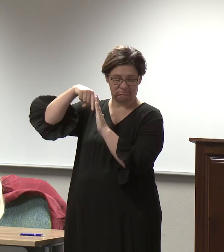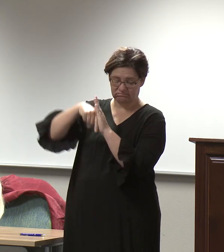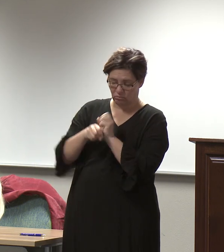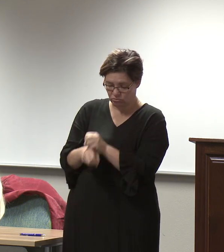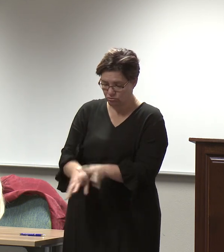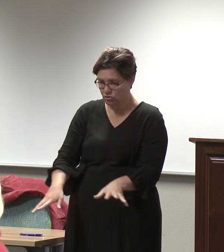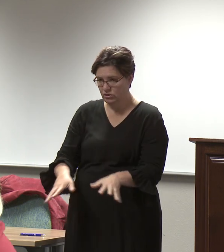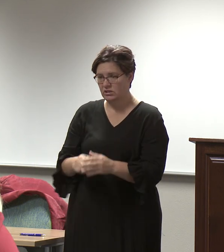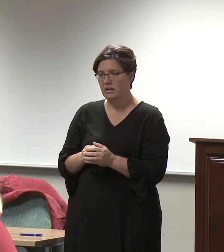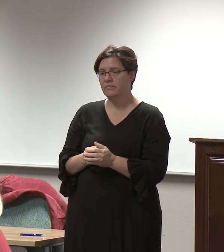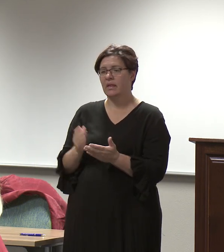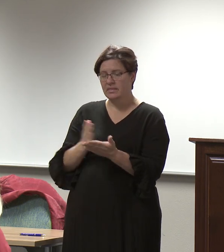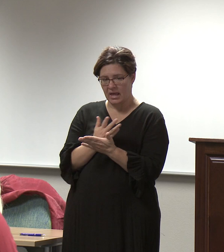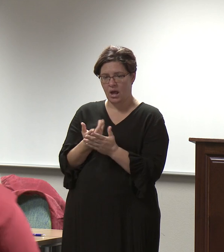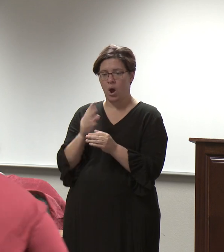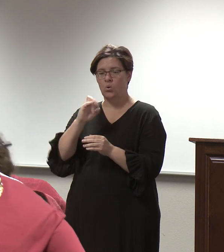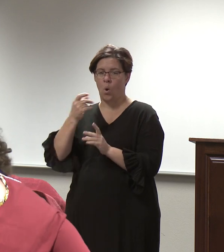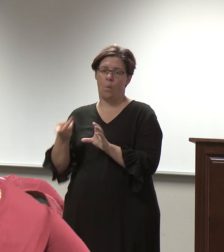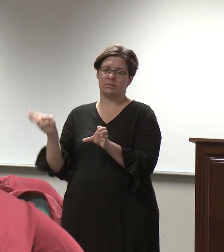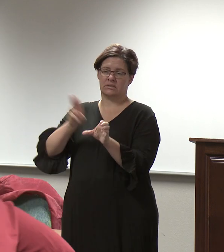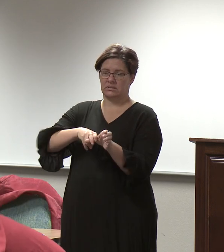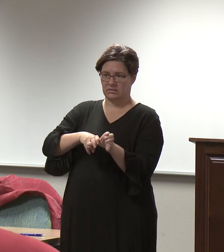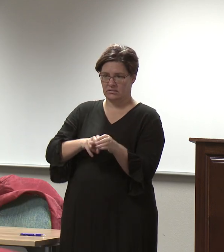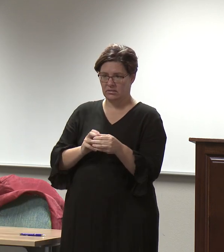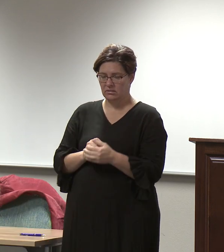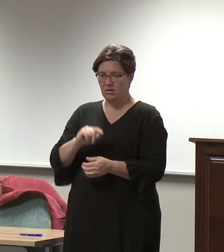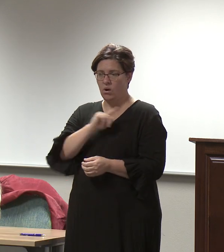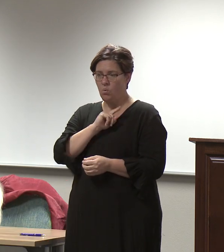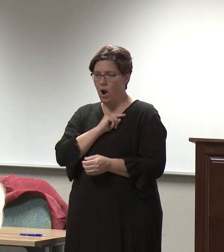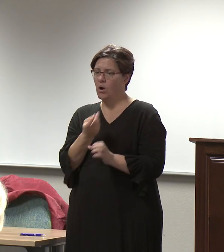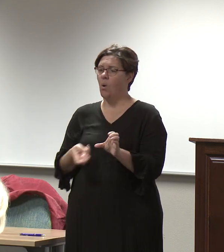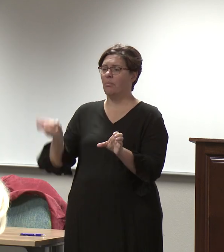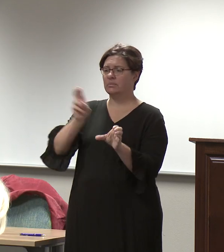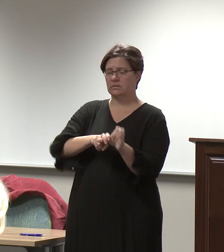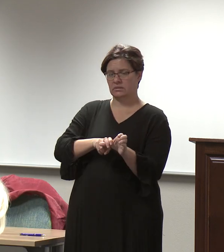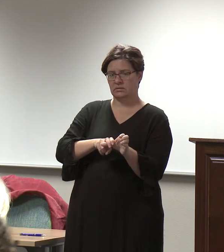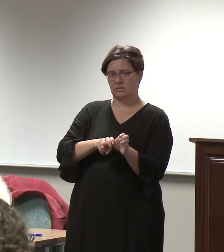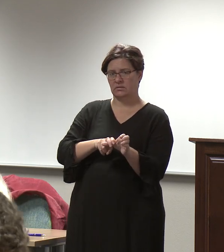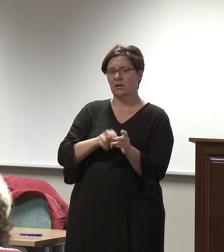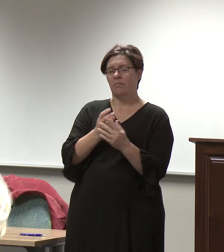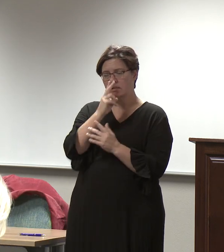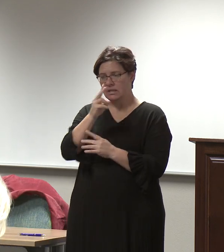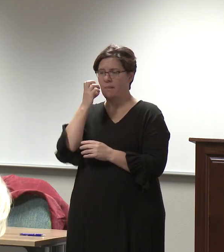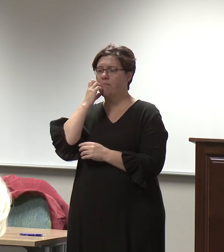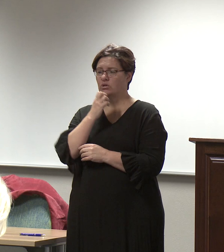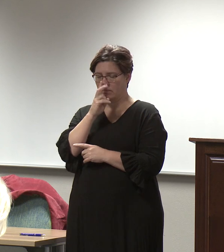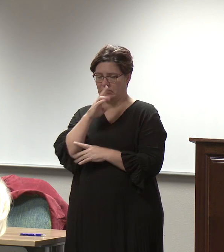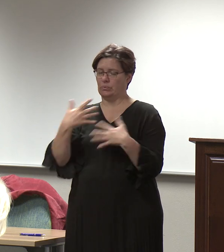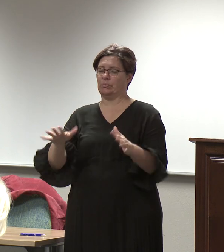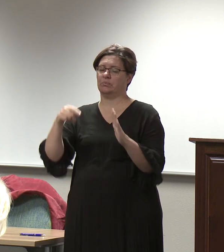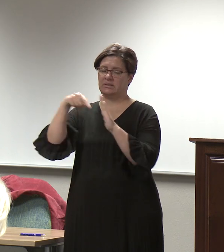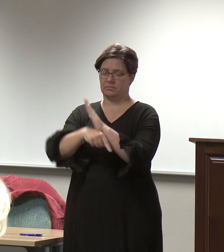organizations that then were co-opted. And why do they are co-opted? I've seen that in Mozambique very